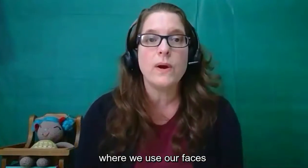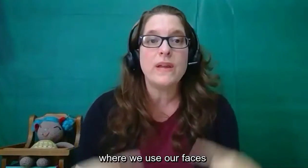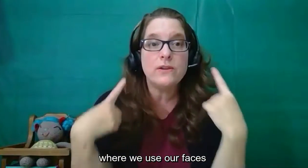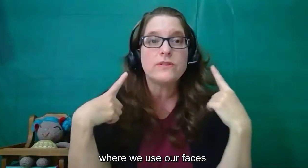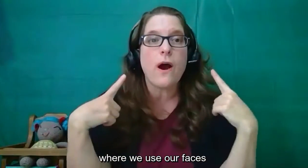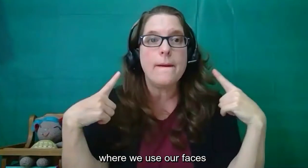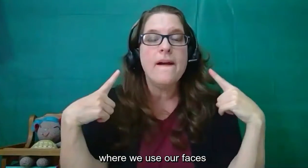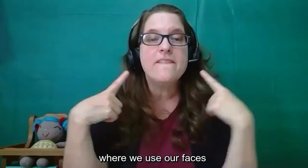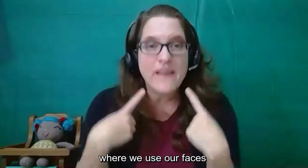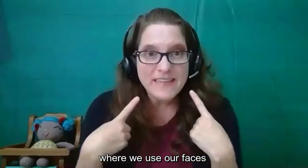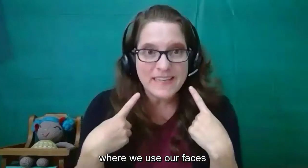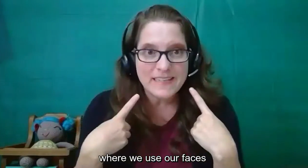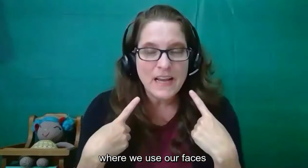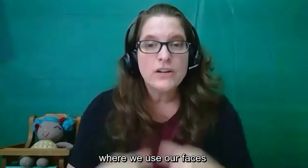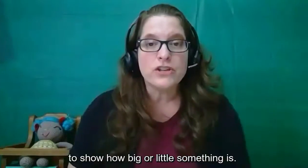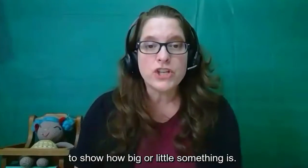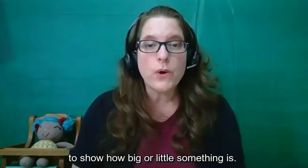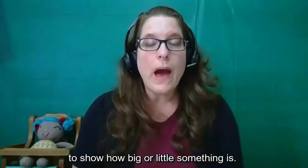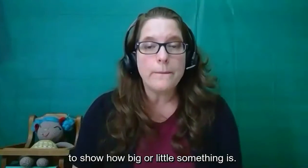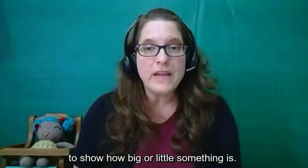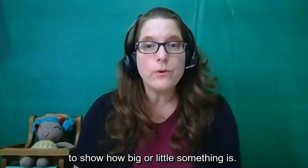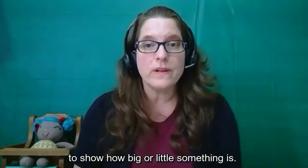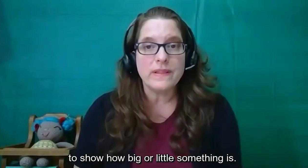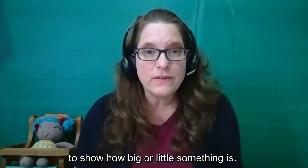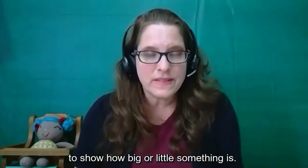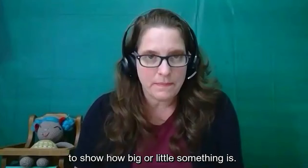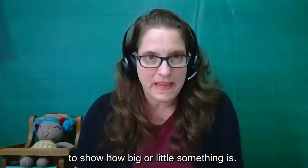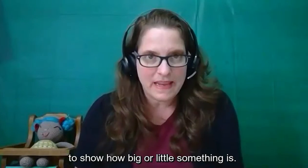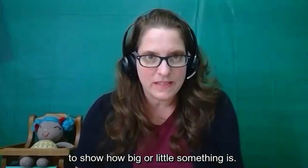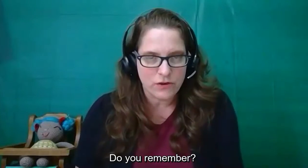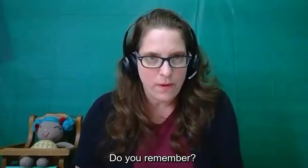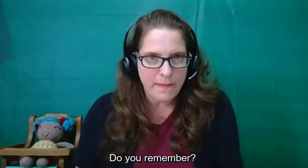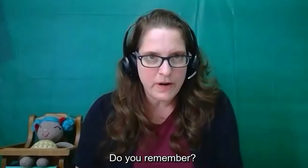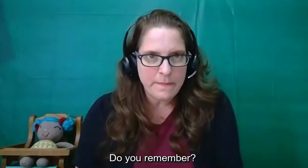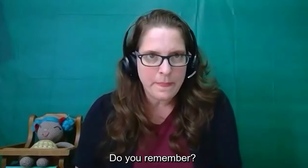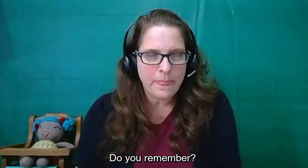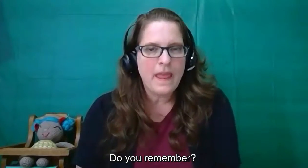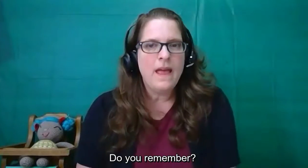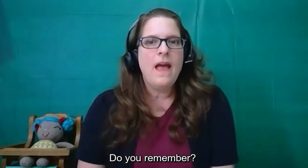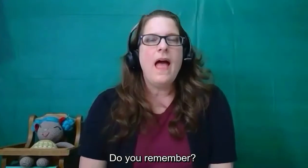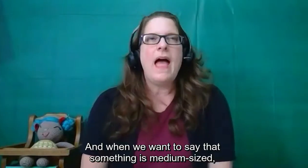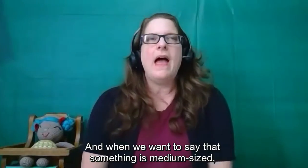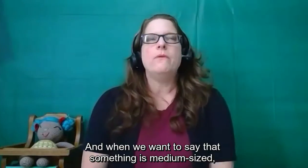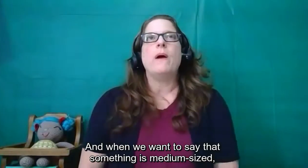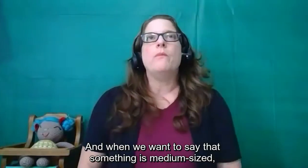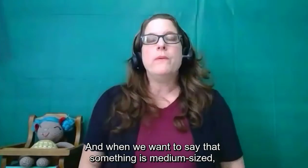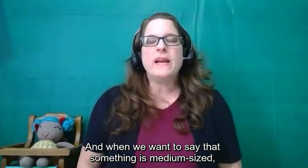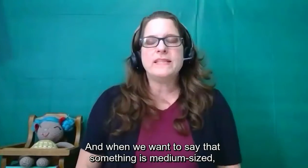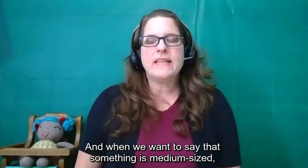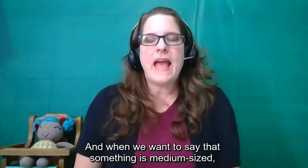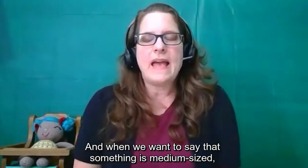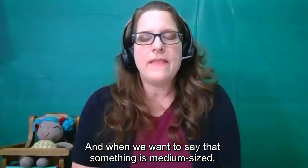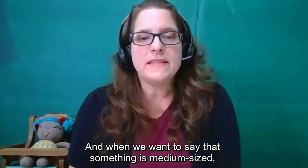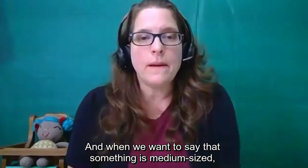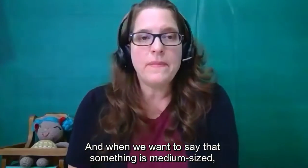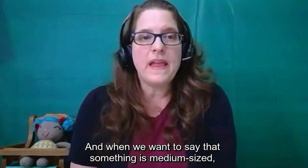we use our faces to show how big or little something is. Do you remember? And when we want to say that something